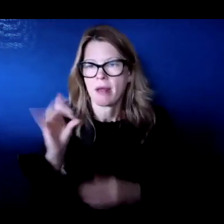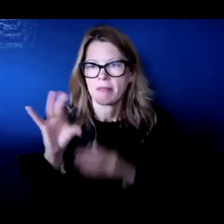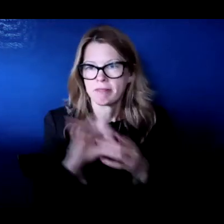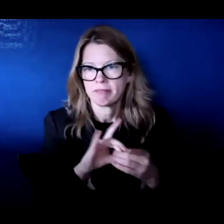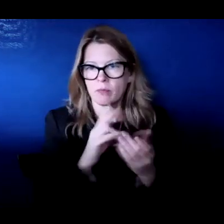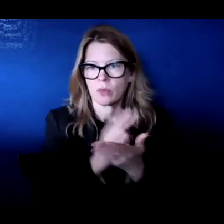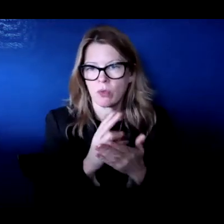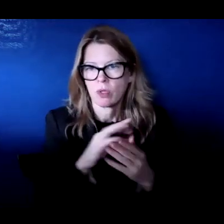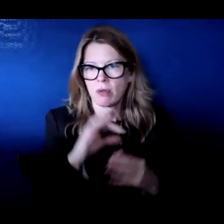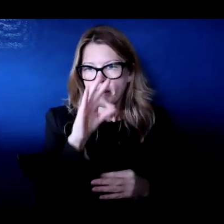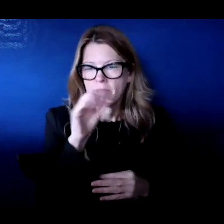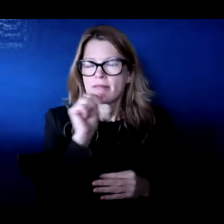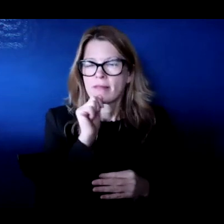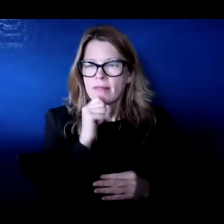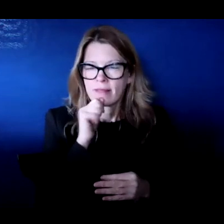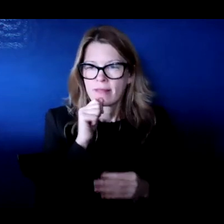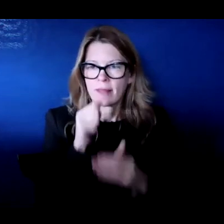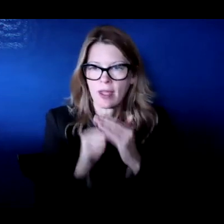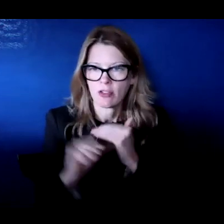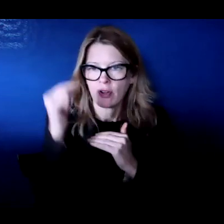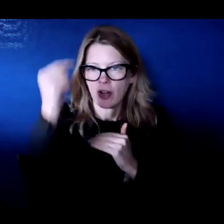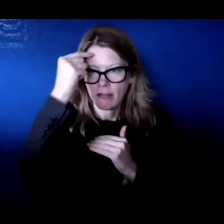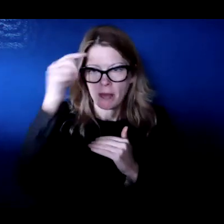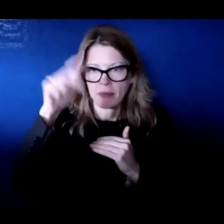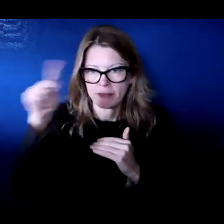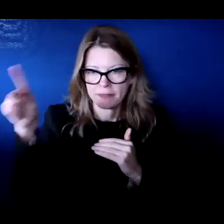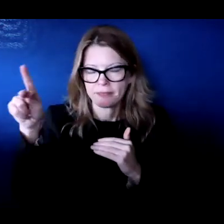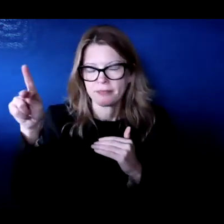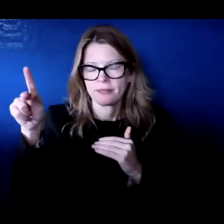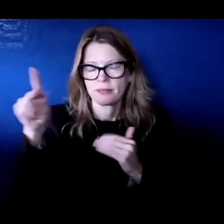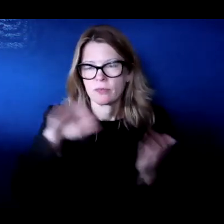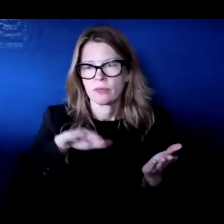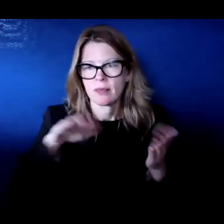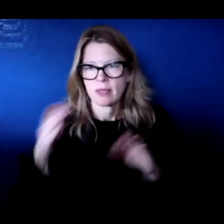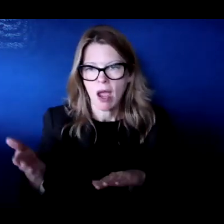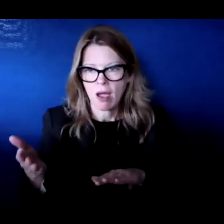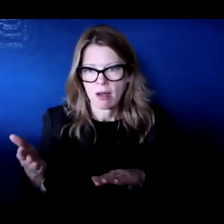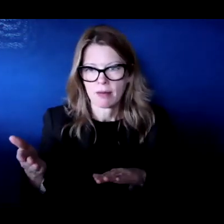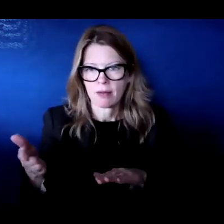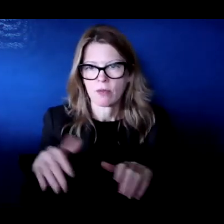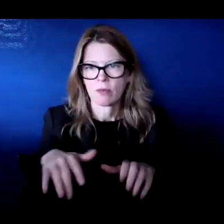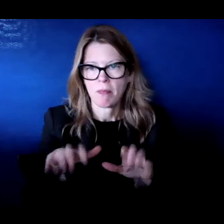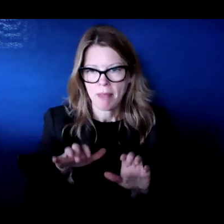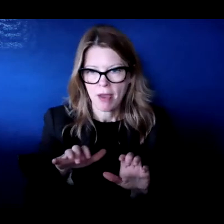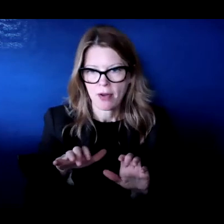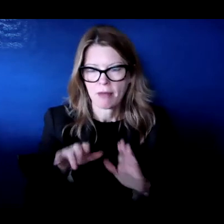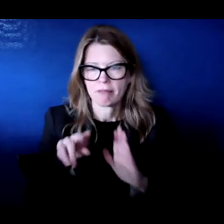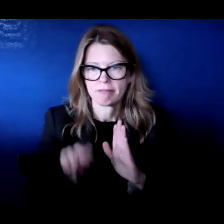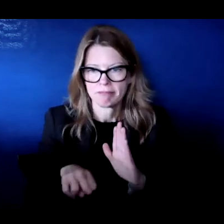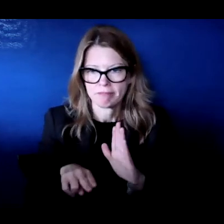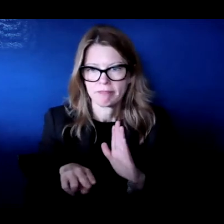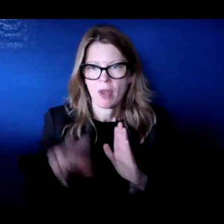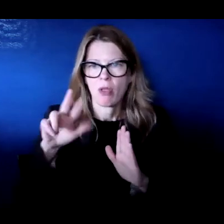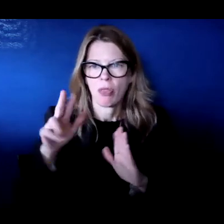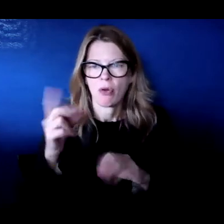Pontius Pilate, was crucified, died, and was buried. On the third day he rose again. He